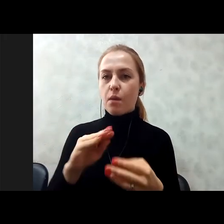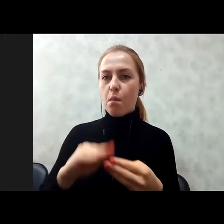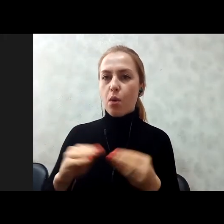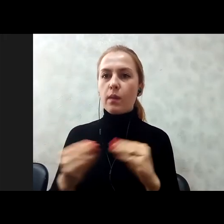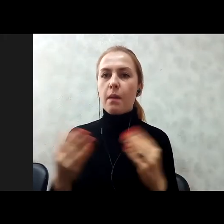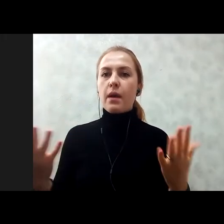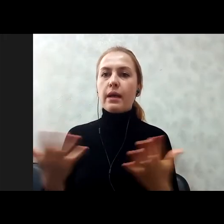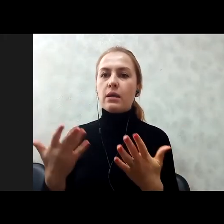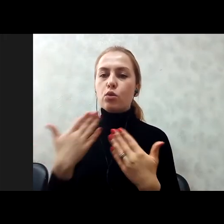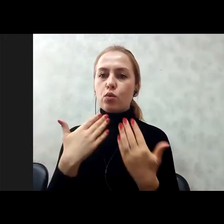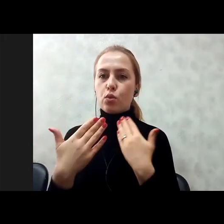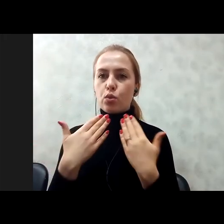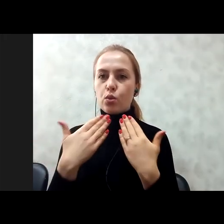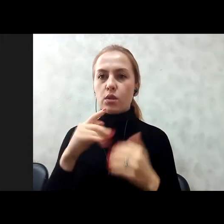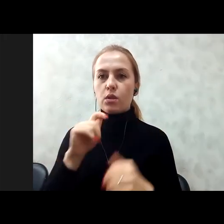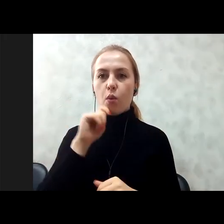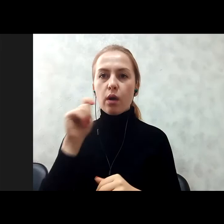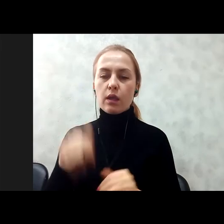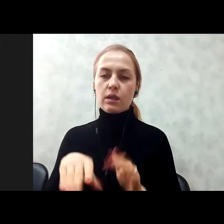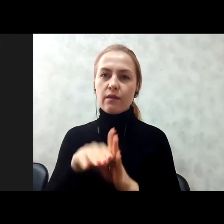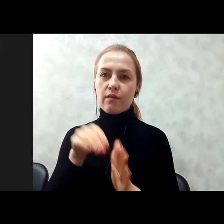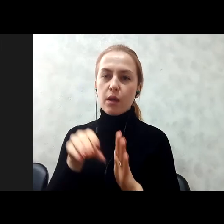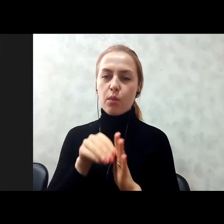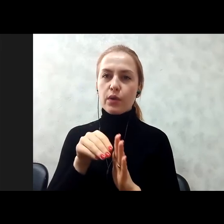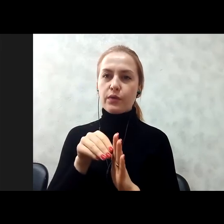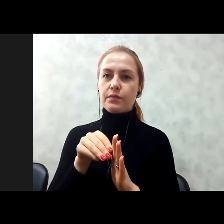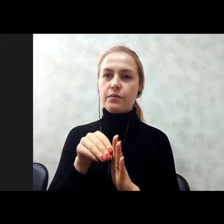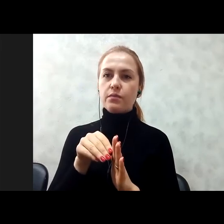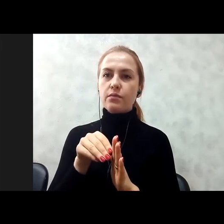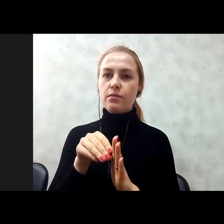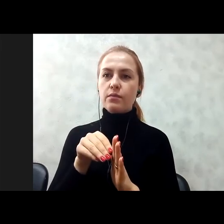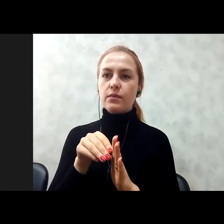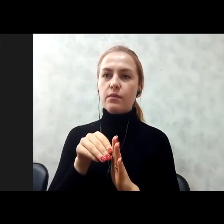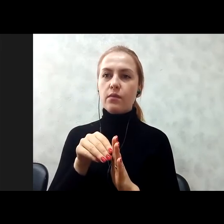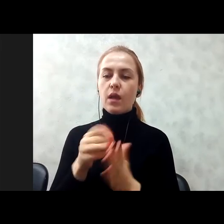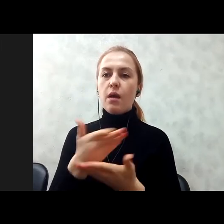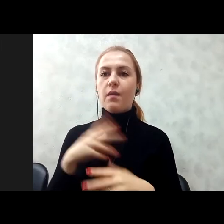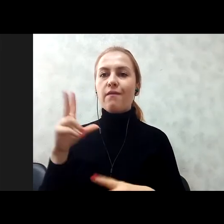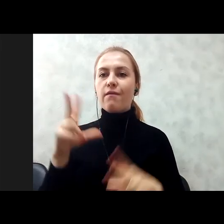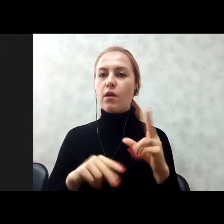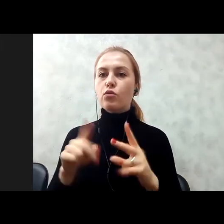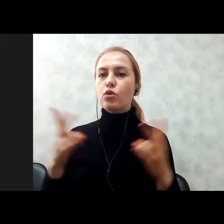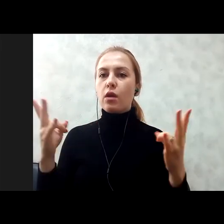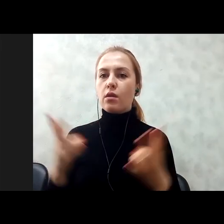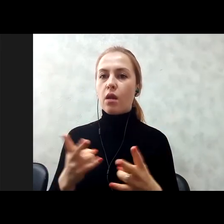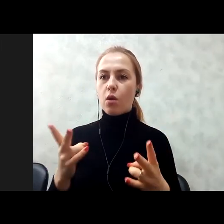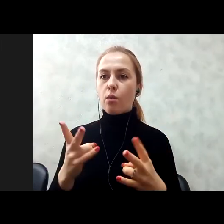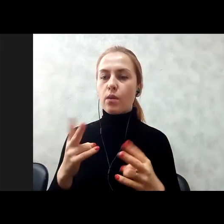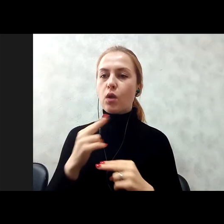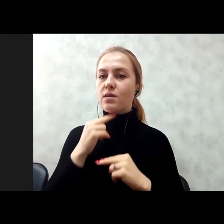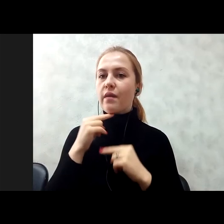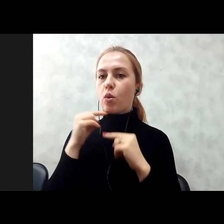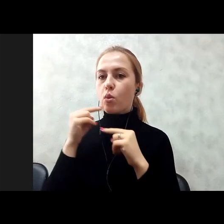not only to the procedures of holding the elections, but also